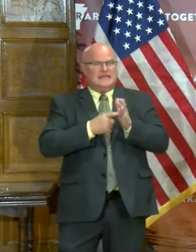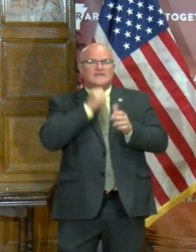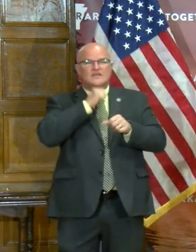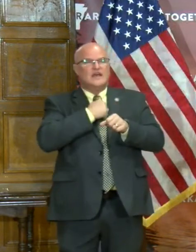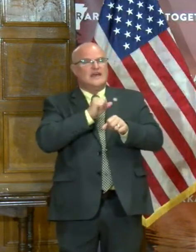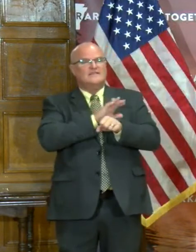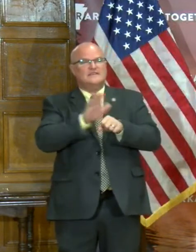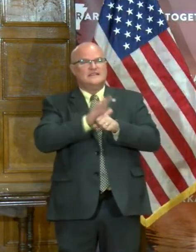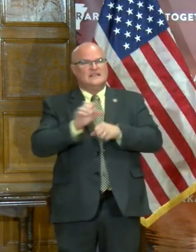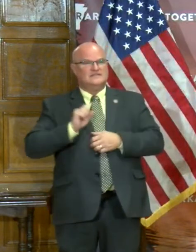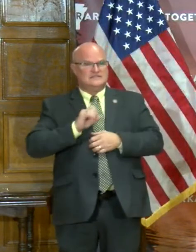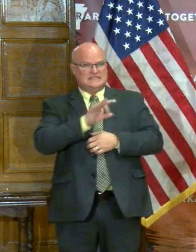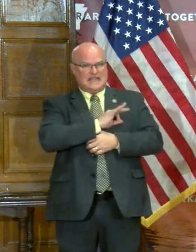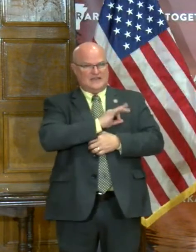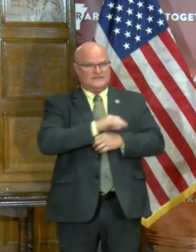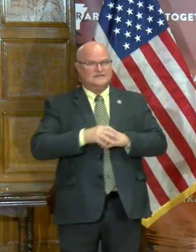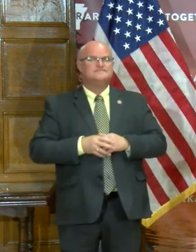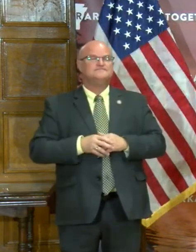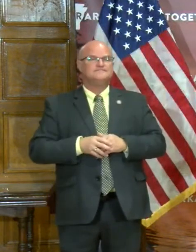have the staffing?